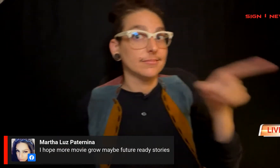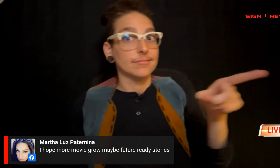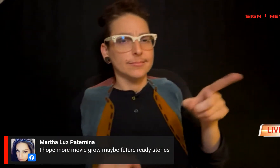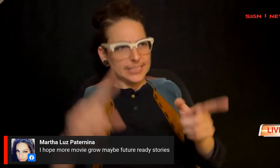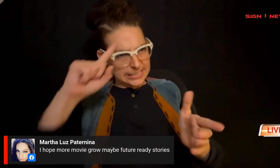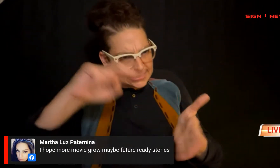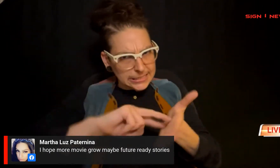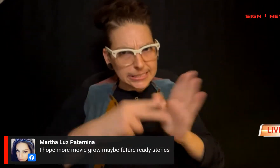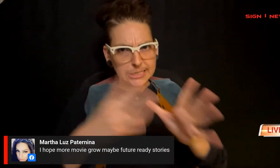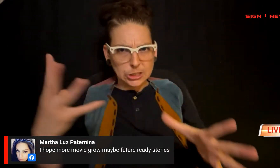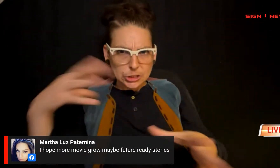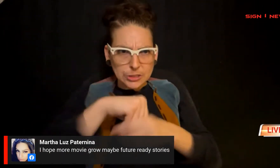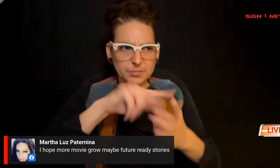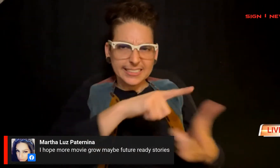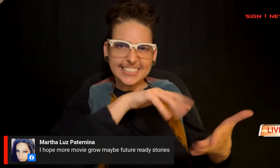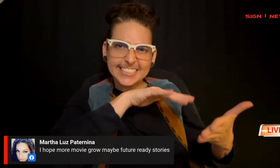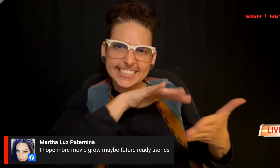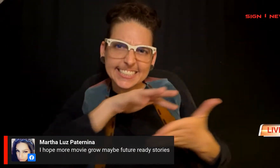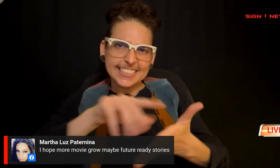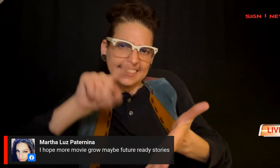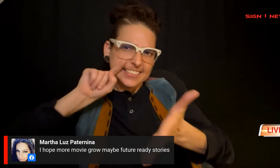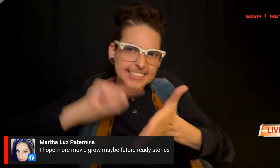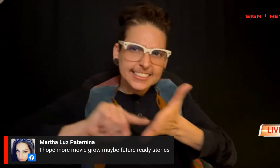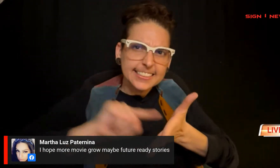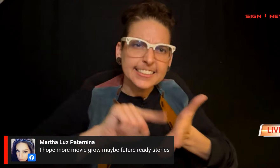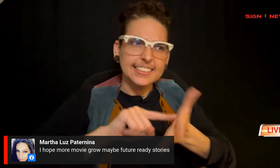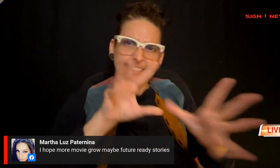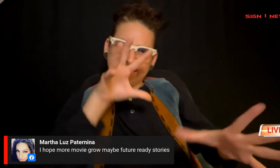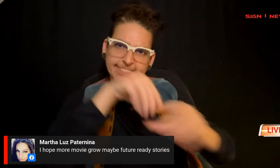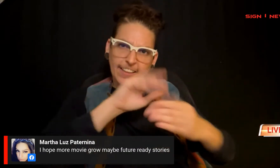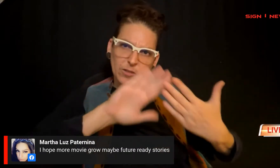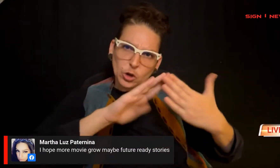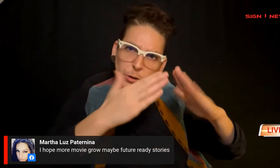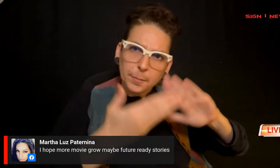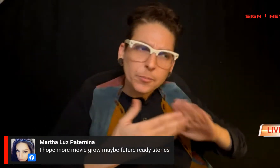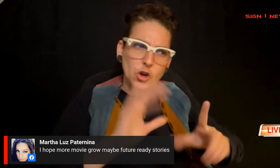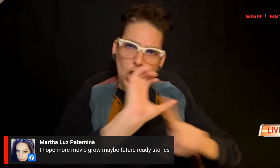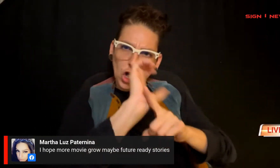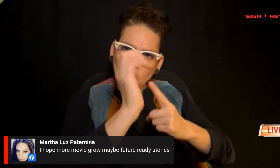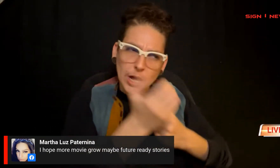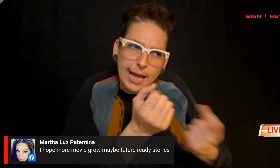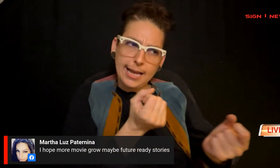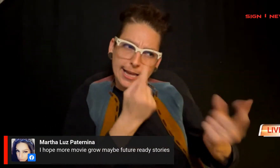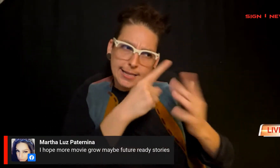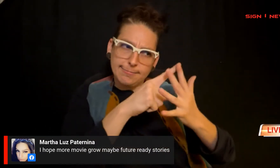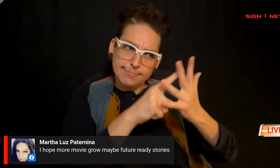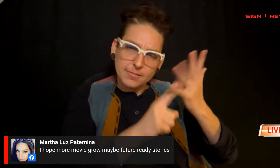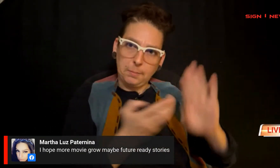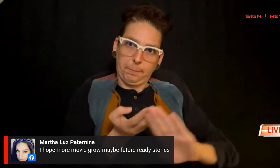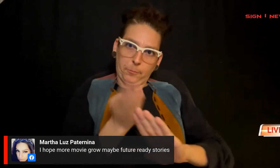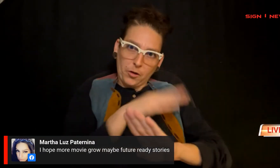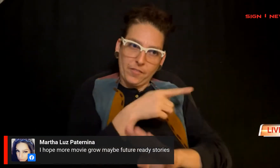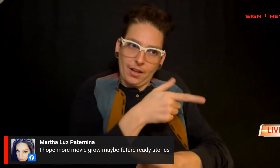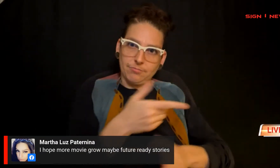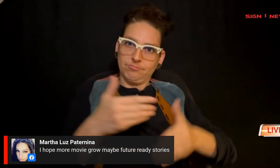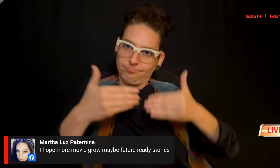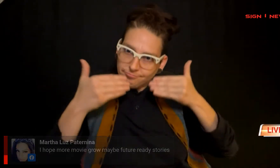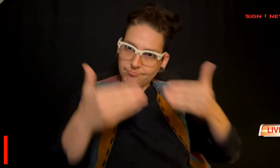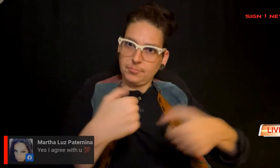people. They intentionally include, they've done their research, they've studied, they've involved the community, they